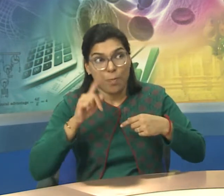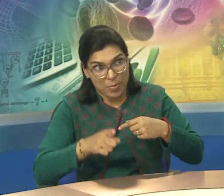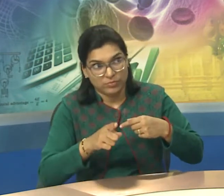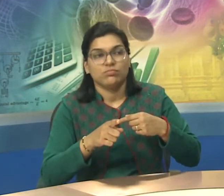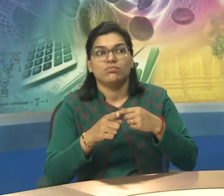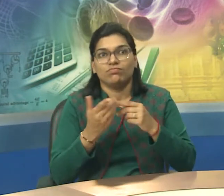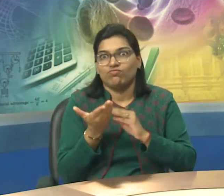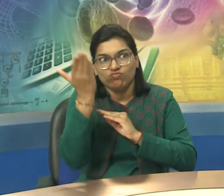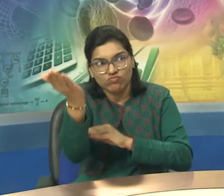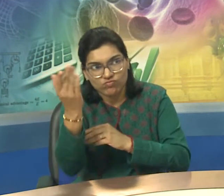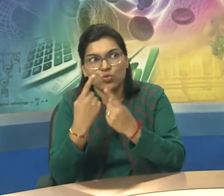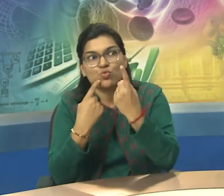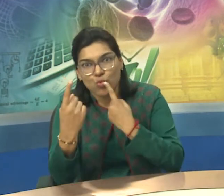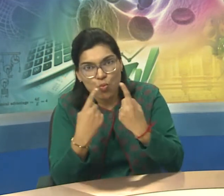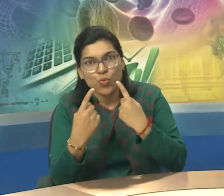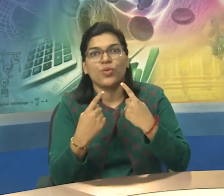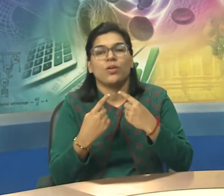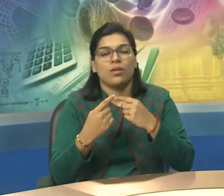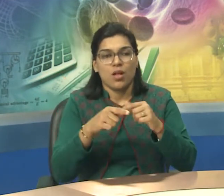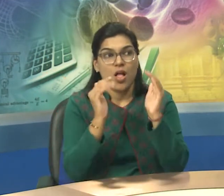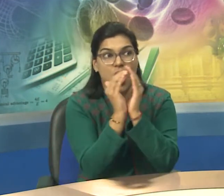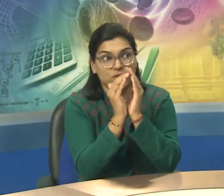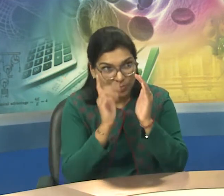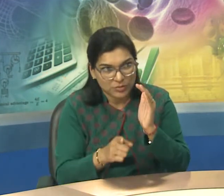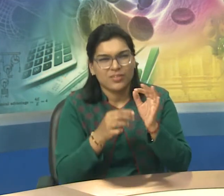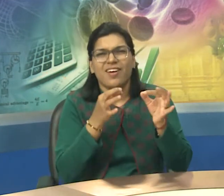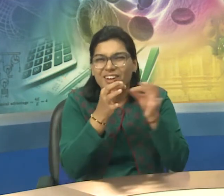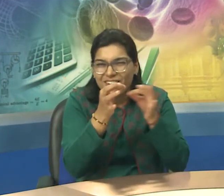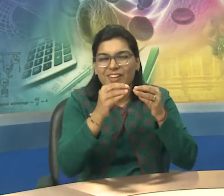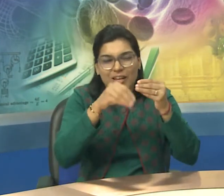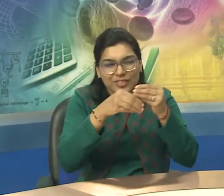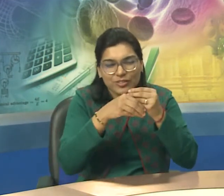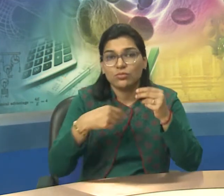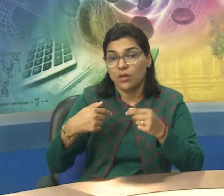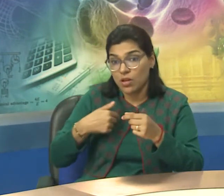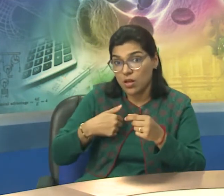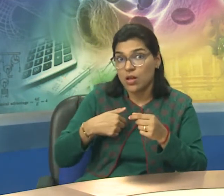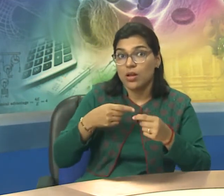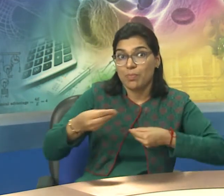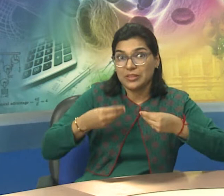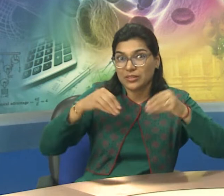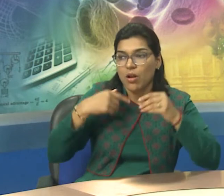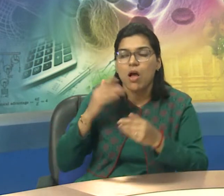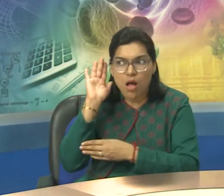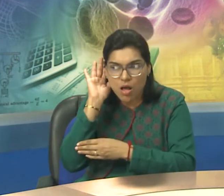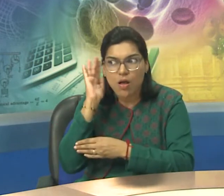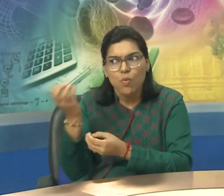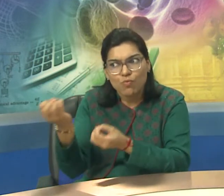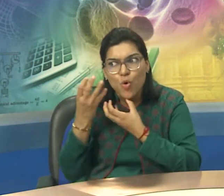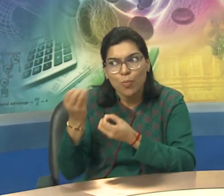insurance, legal, etc. KPO help business in different domain or in different department required by